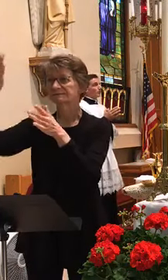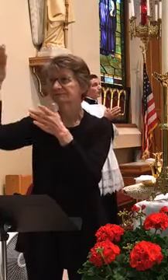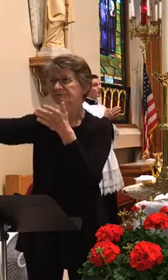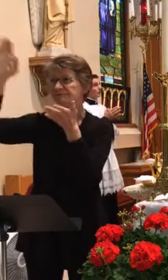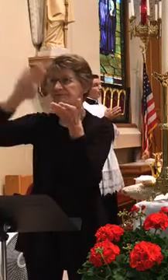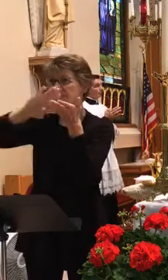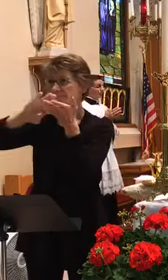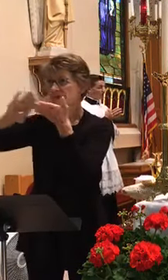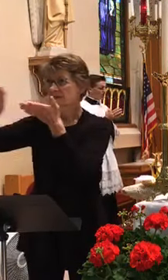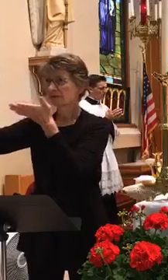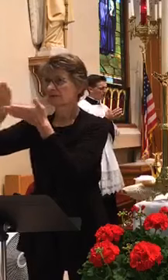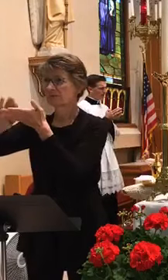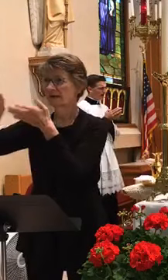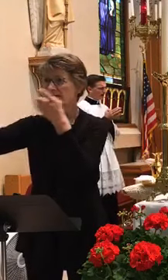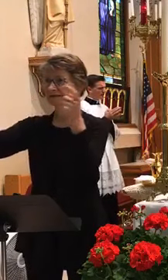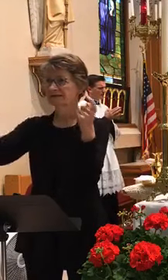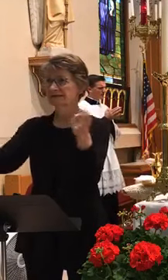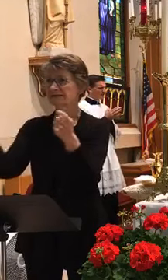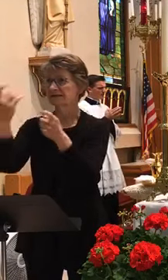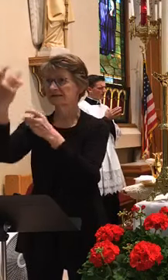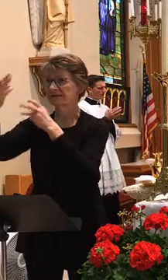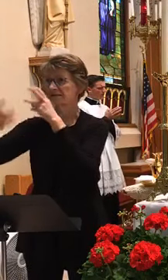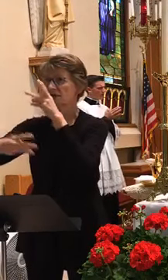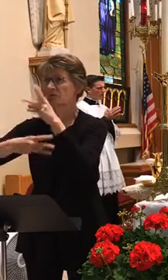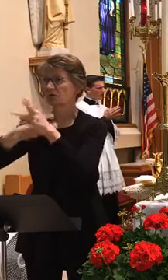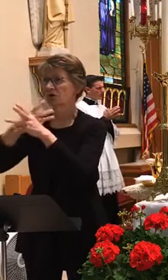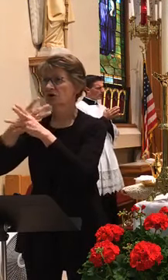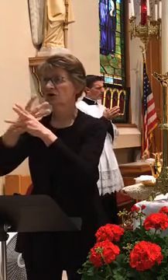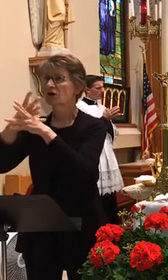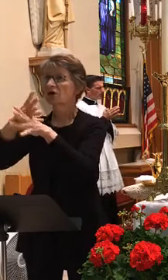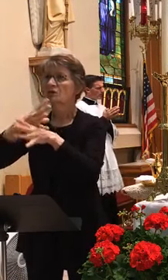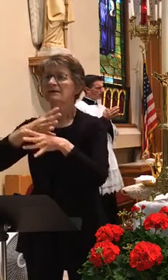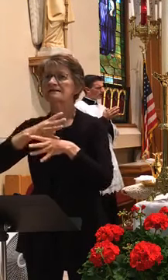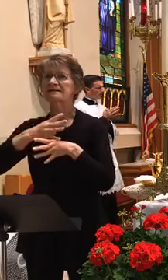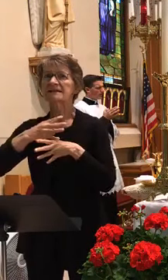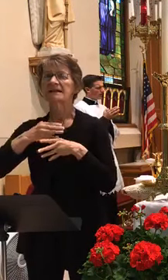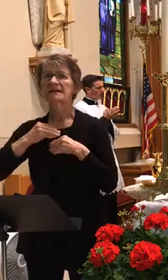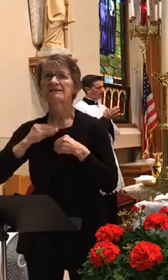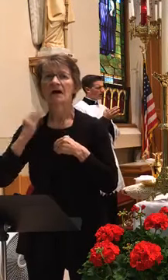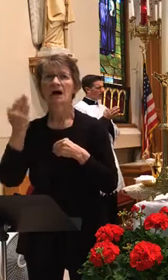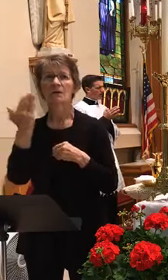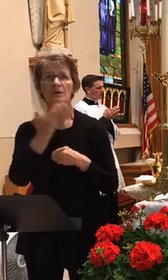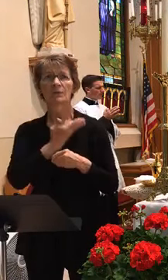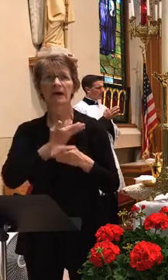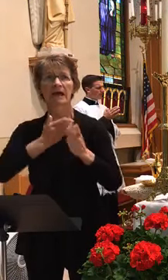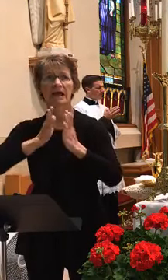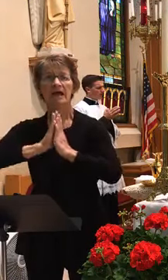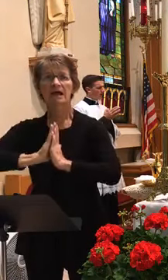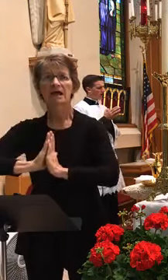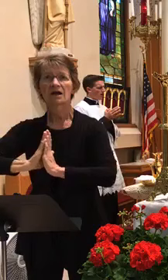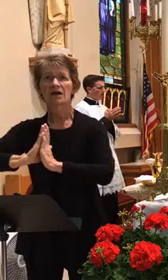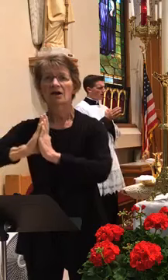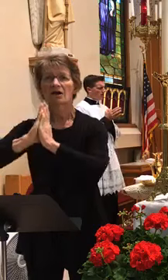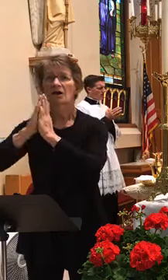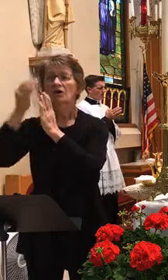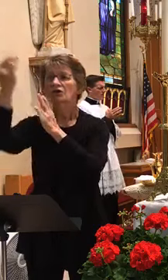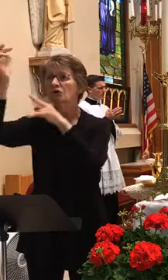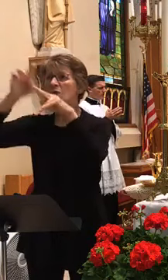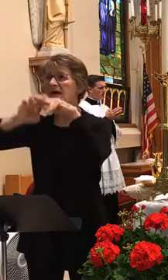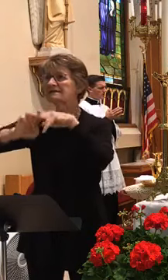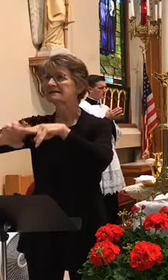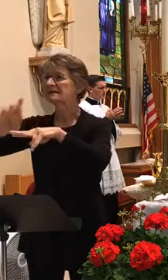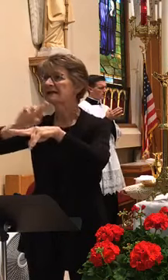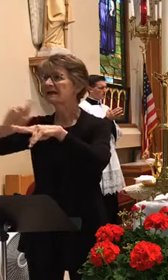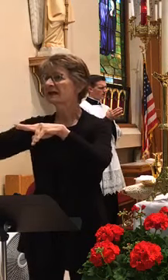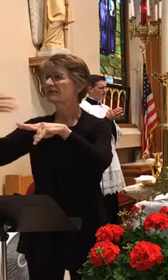us. You take away the sins of the world, receive our prayer.